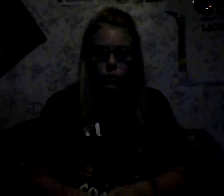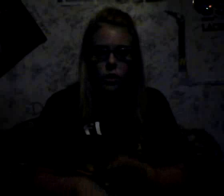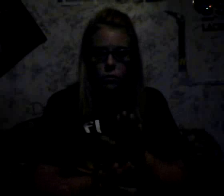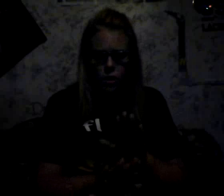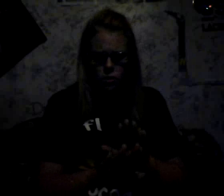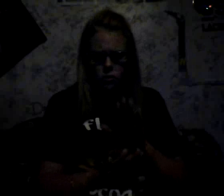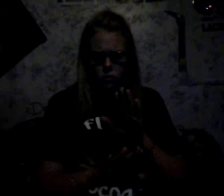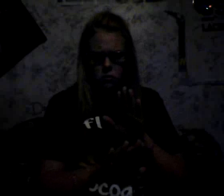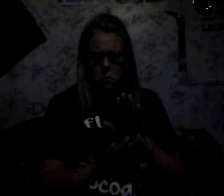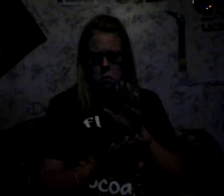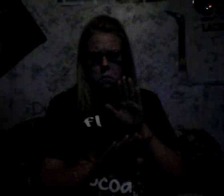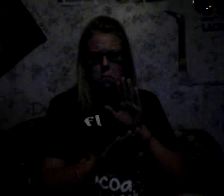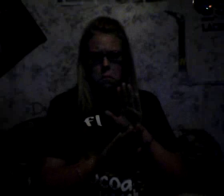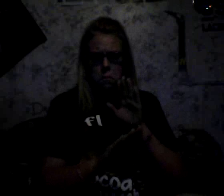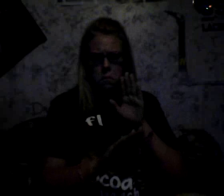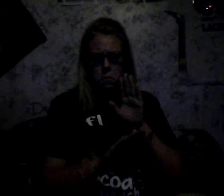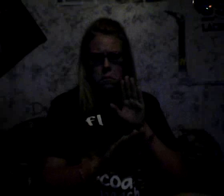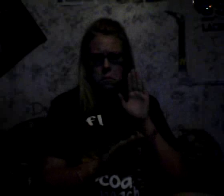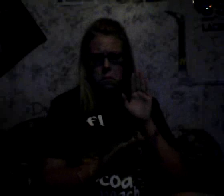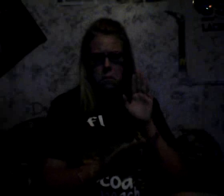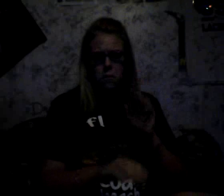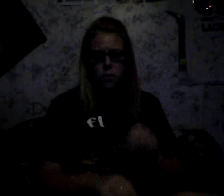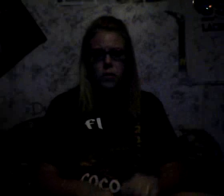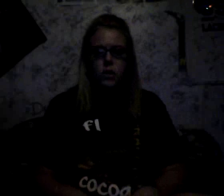We might go over just to cry.